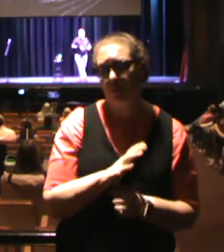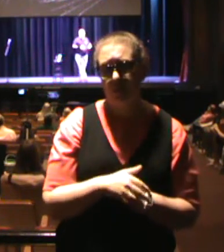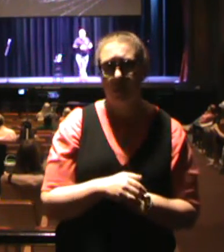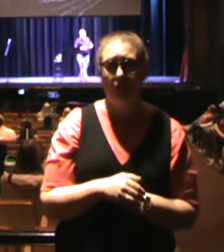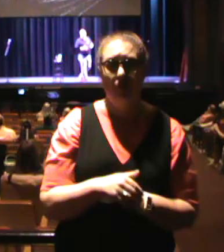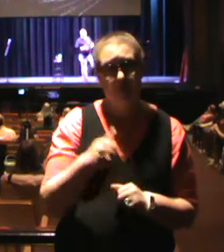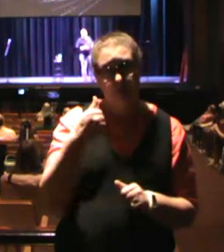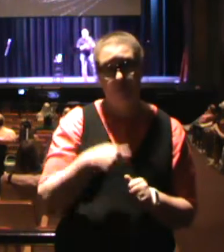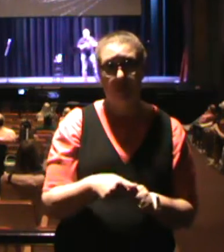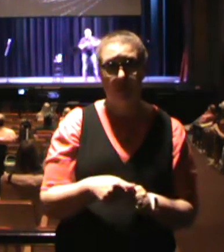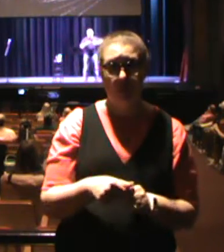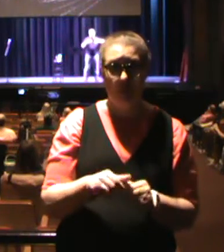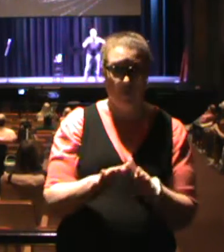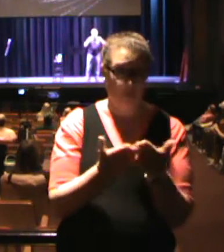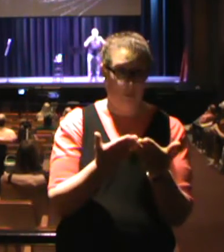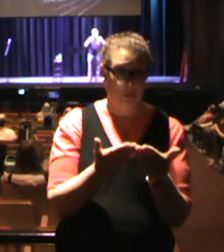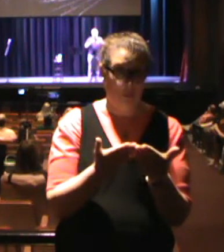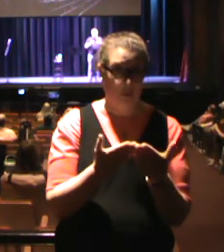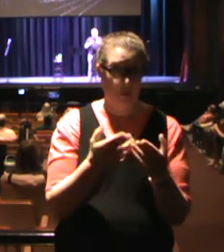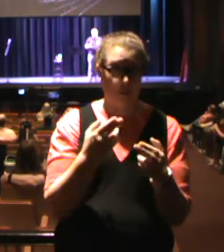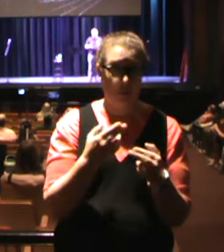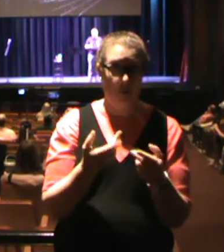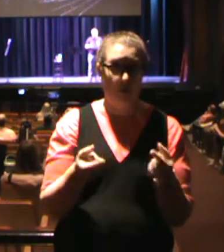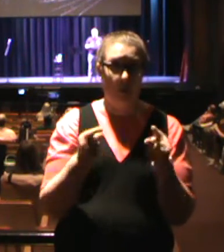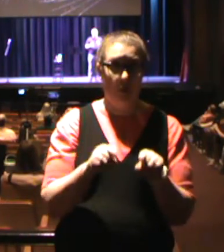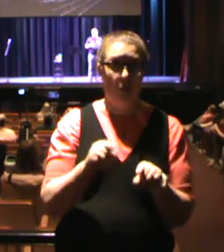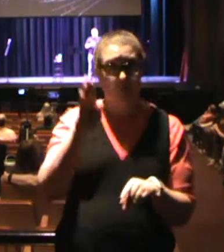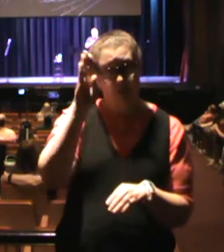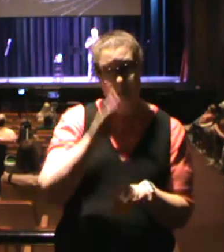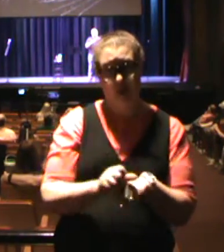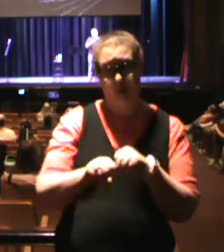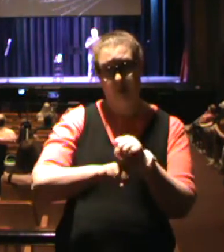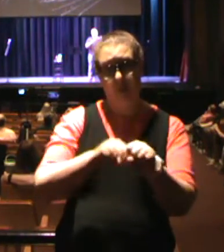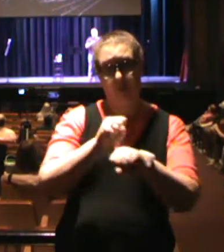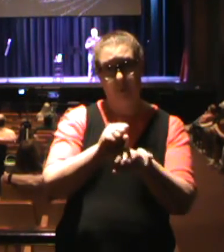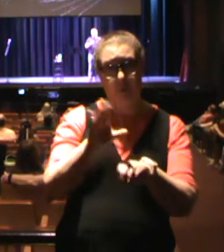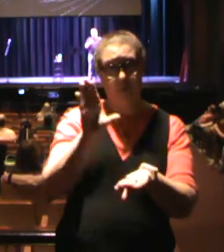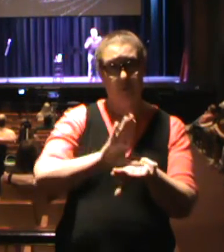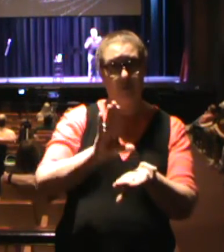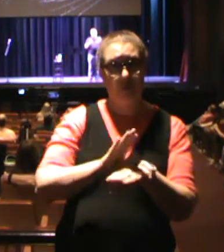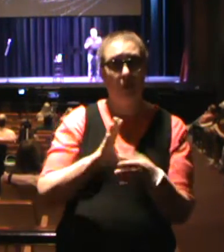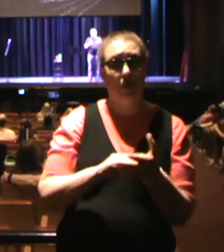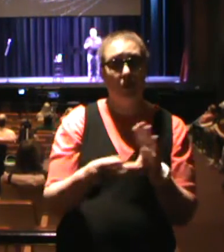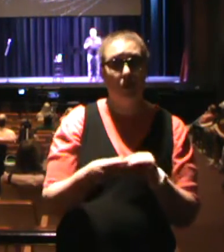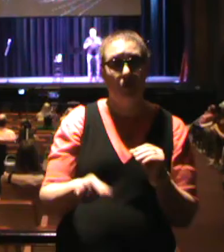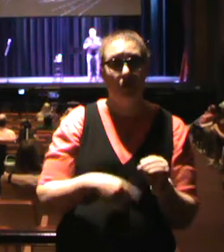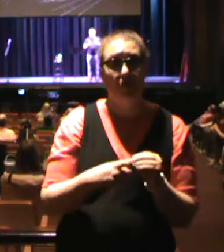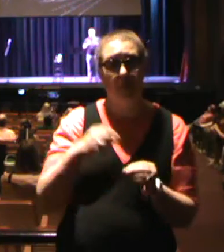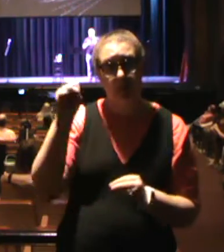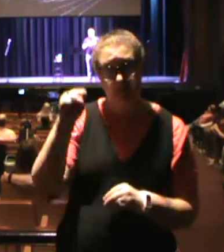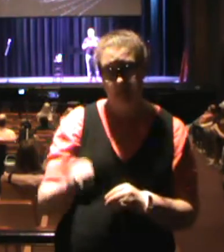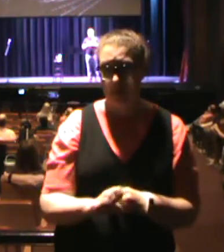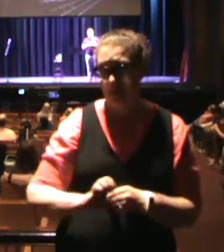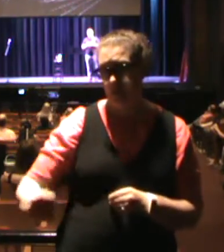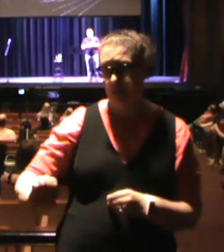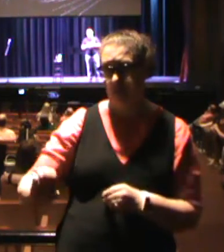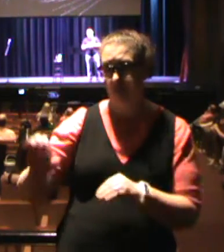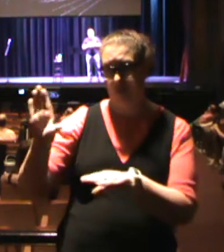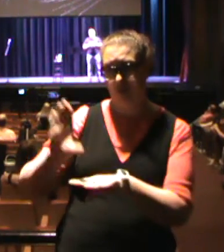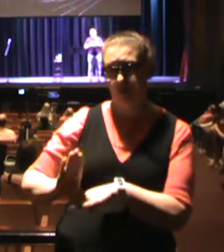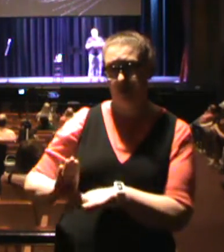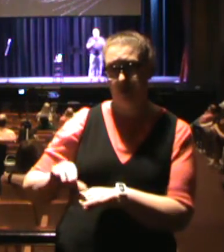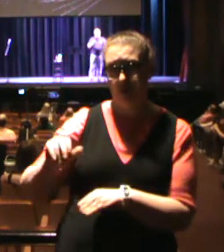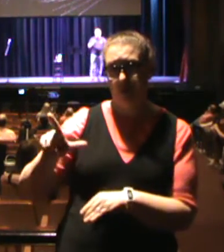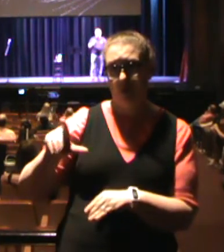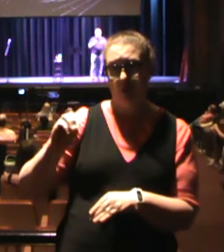reminds me of a book called When God Builds a Church. And it was a story about the Southeastern Church in Louisville. And the